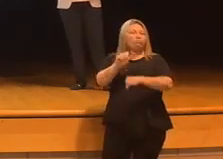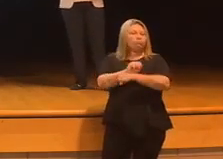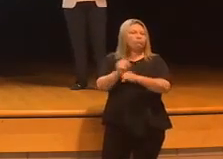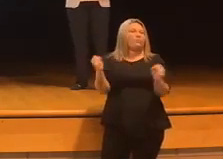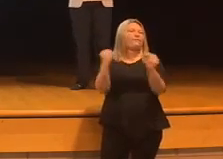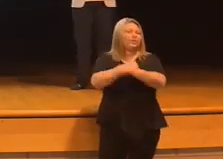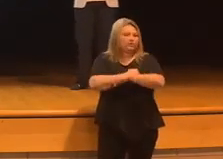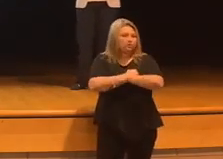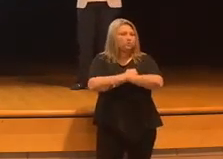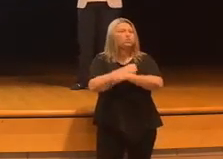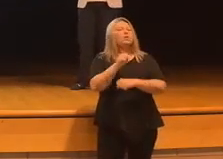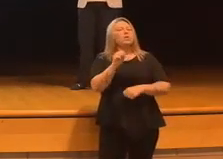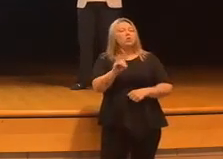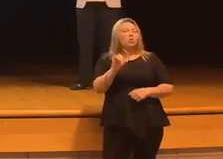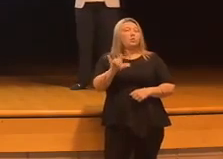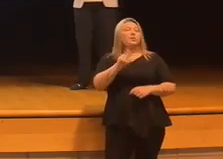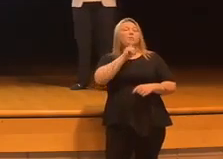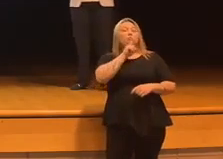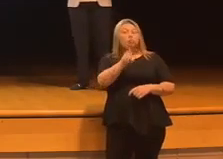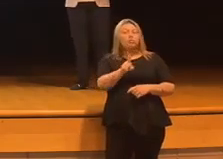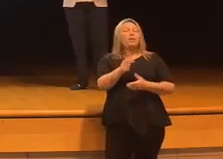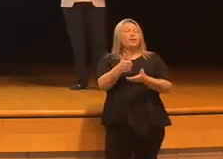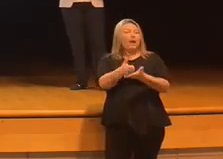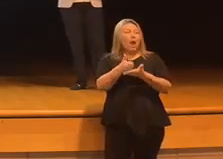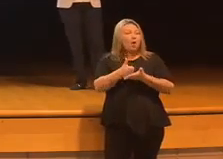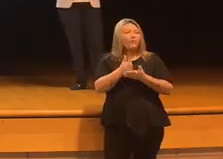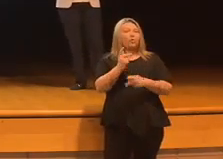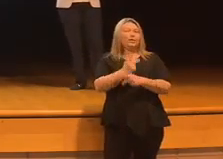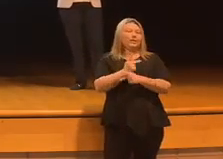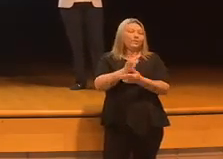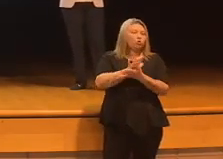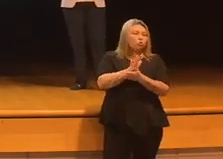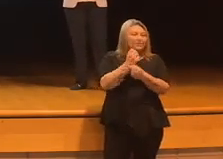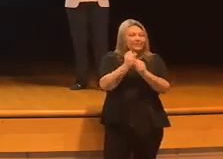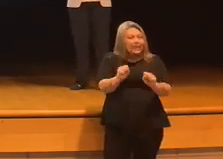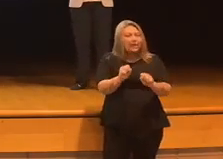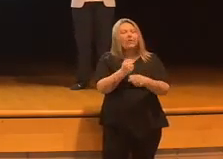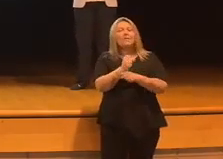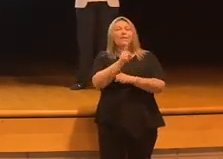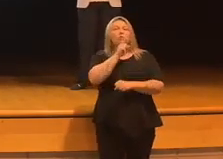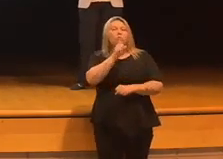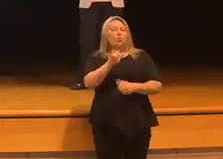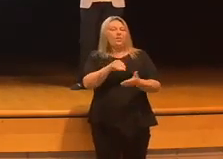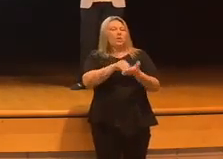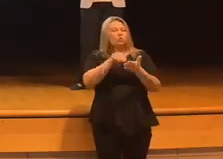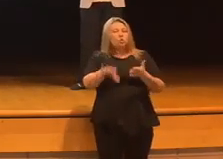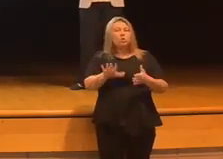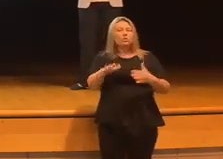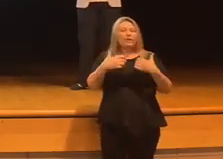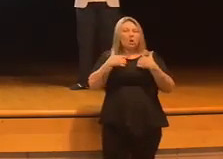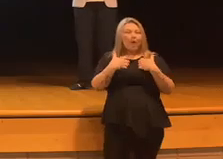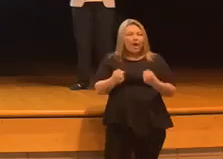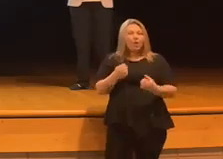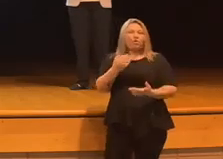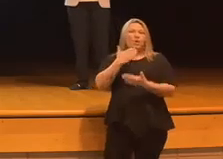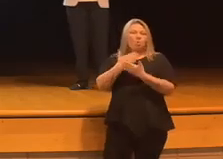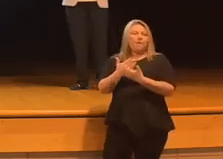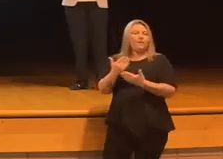And so it's been very helpful in keeping our schools safe and ensuring students' health and well-being all the way